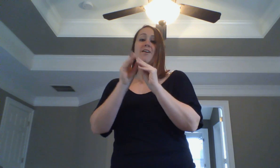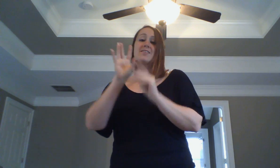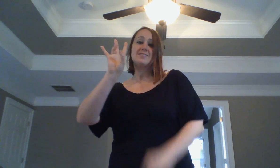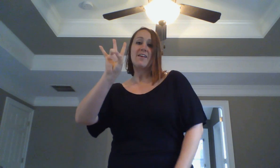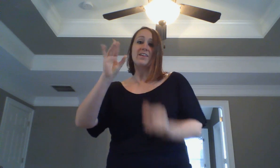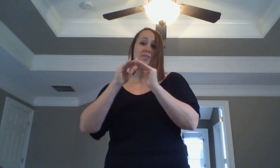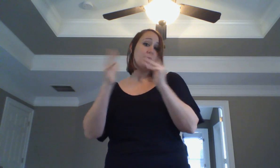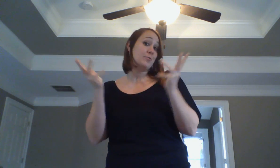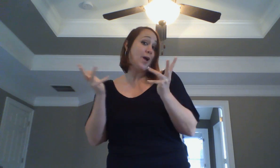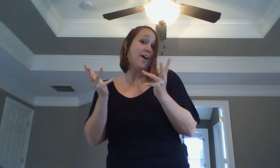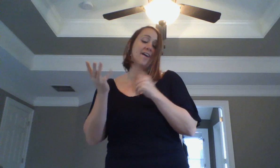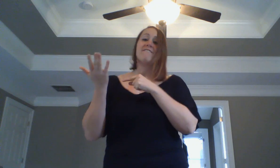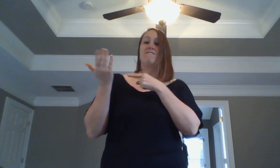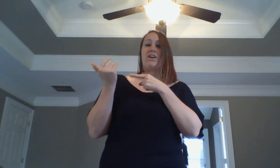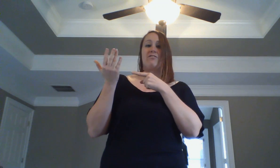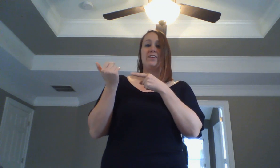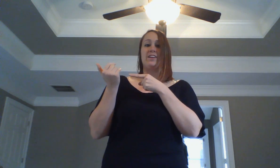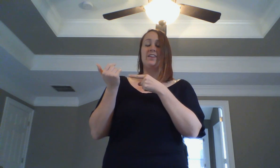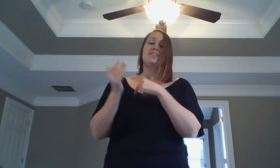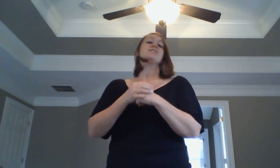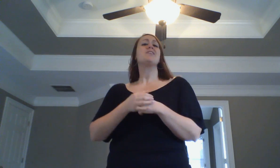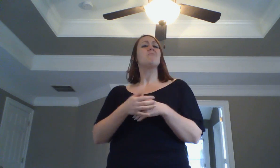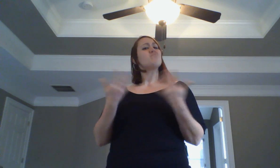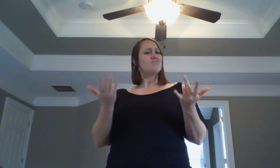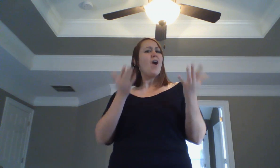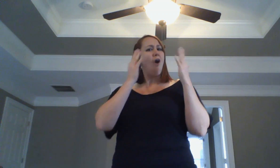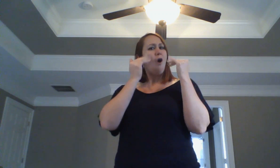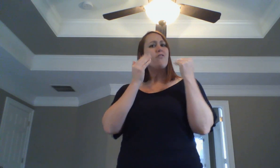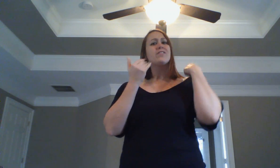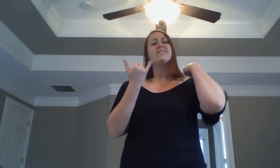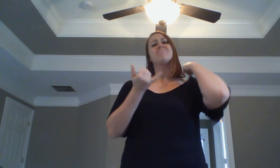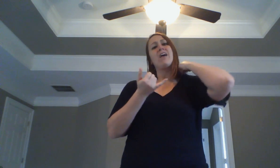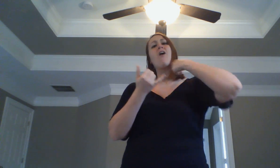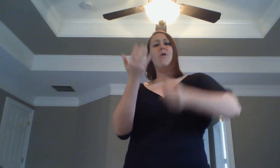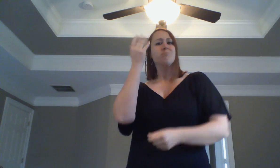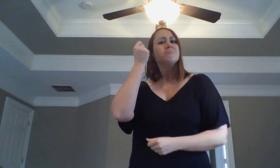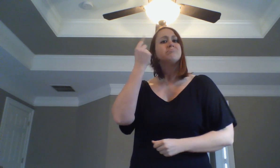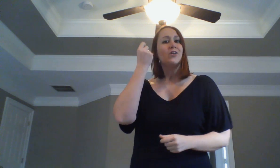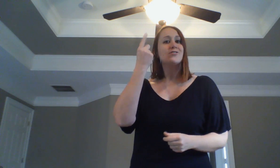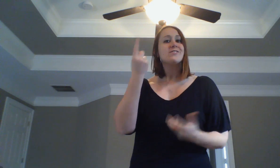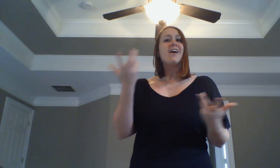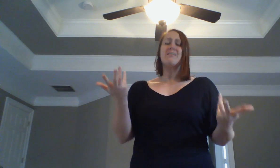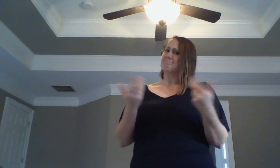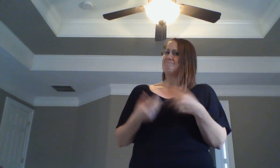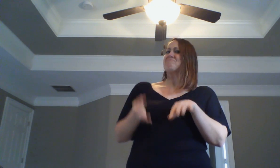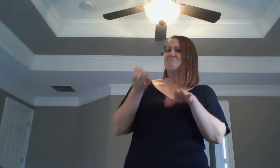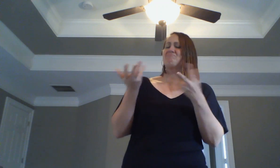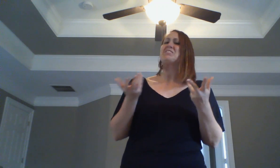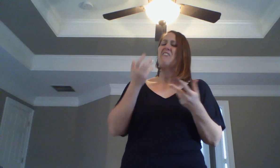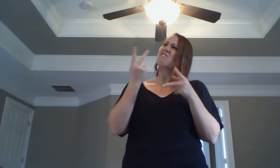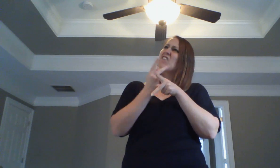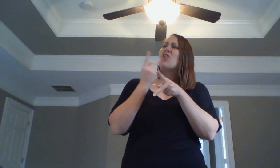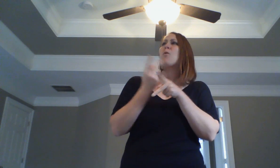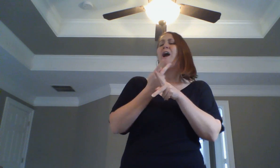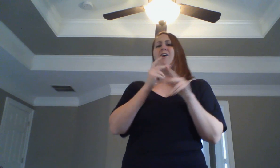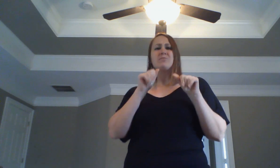So hopefully that gives you a sense of how to do these types of problems. And more than, I guess, this, and you're going to learn multiplication